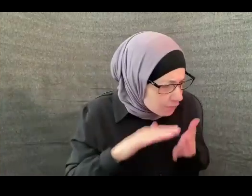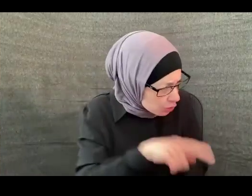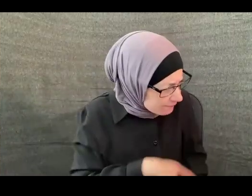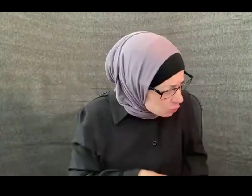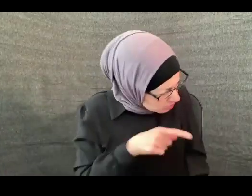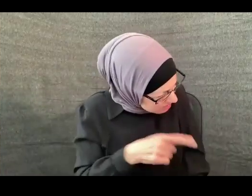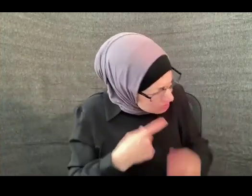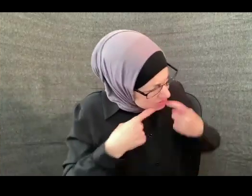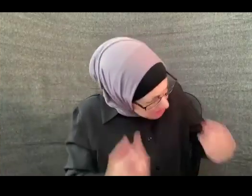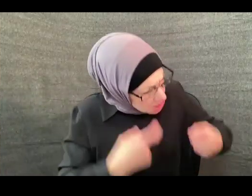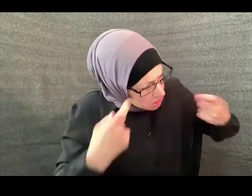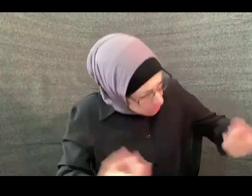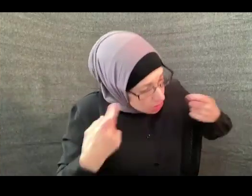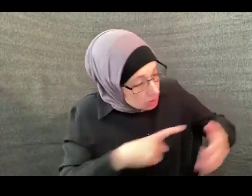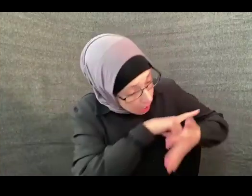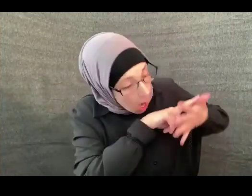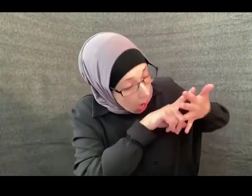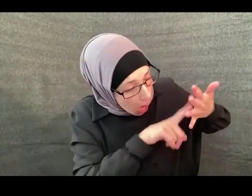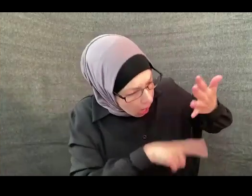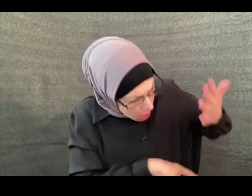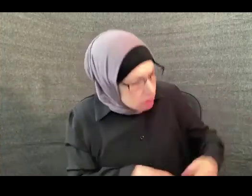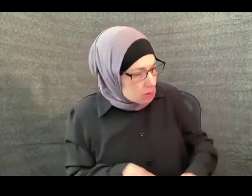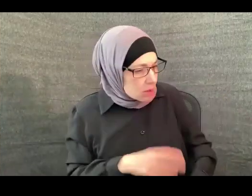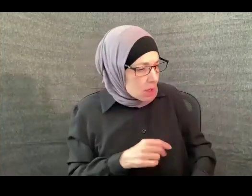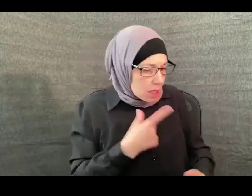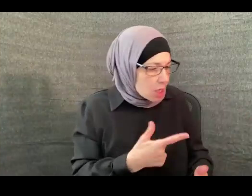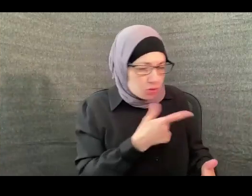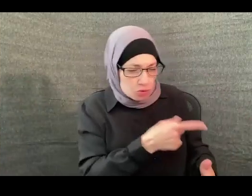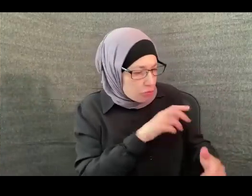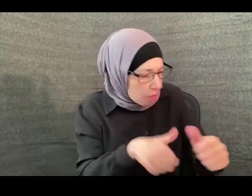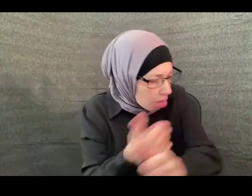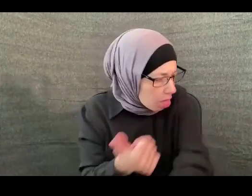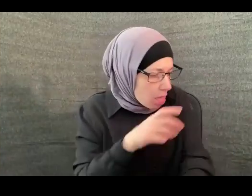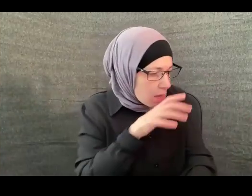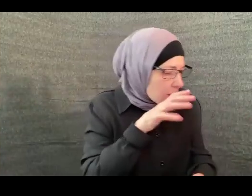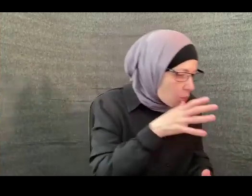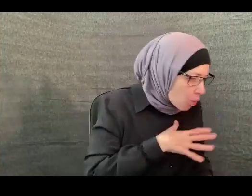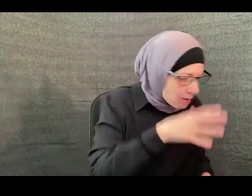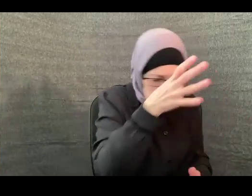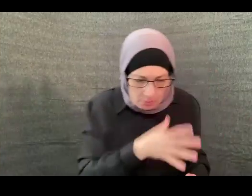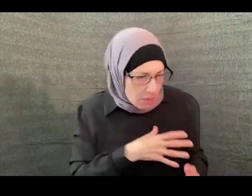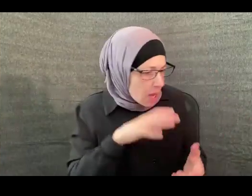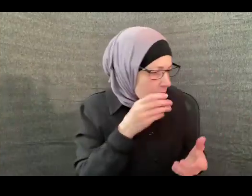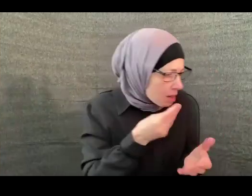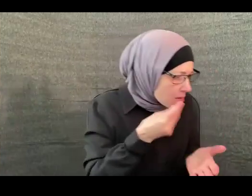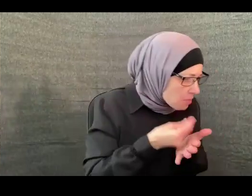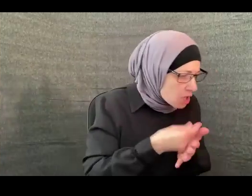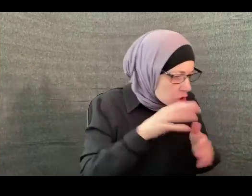done and all the lust you have done after women, men, money, children, everything?